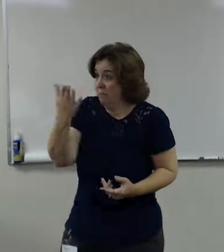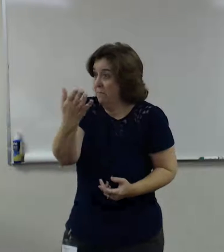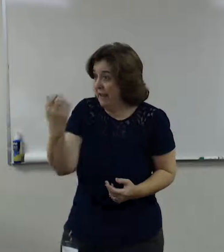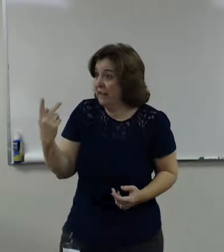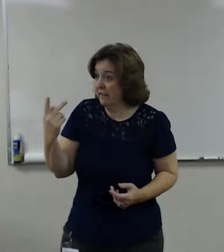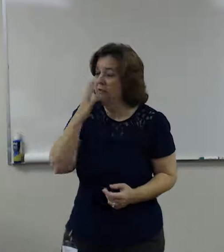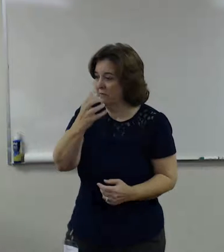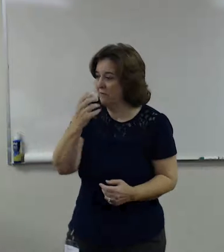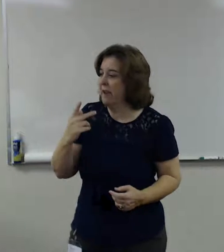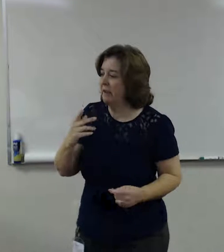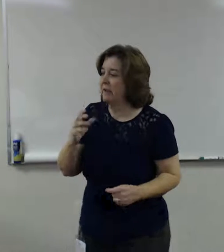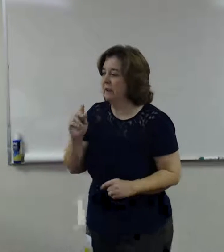She went back.